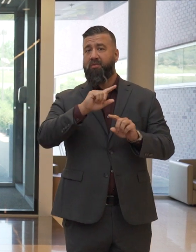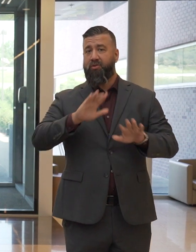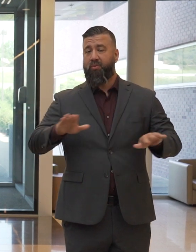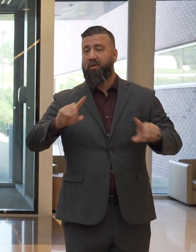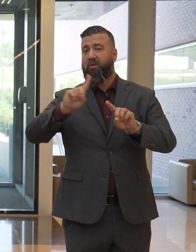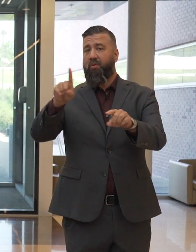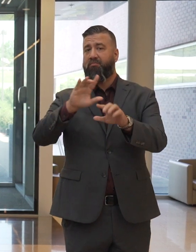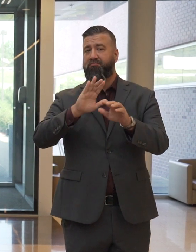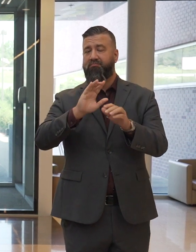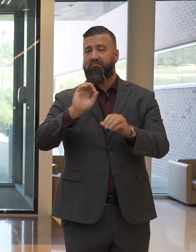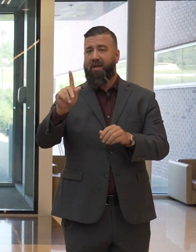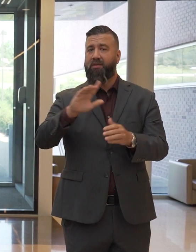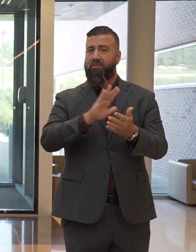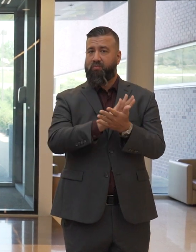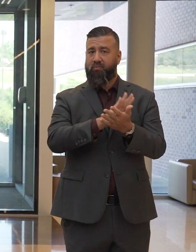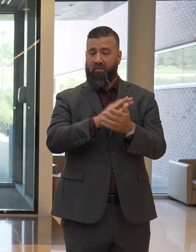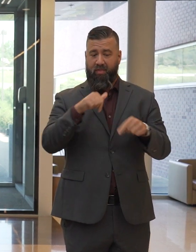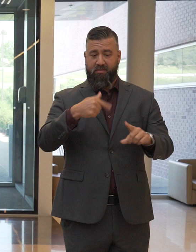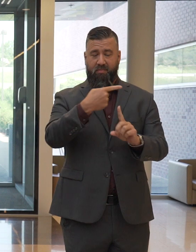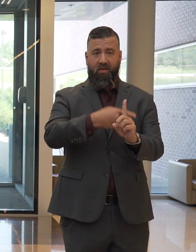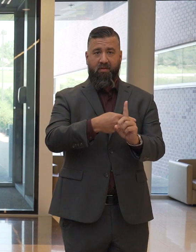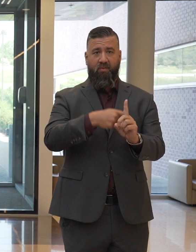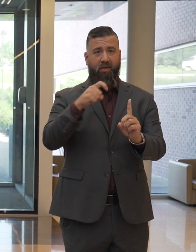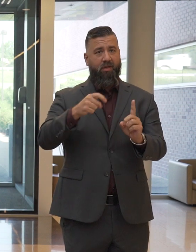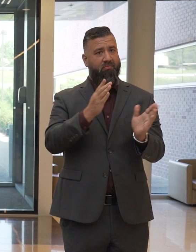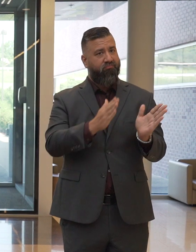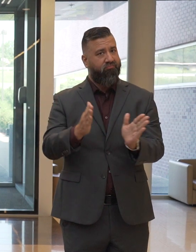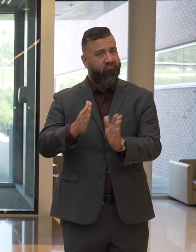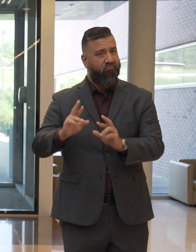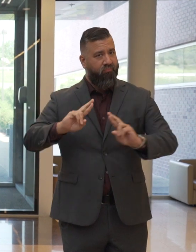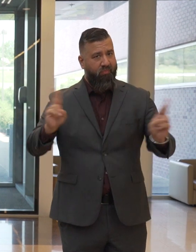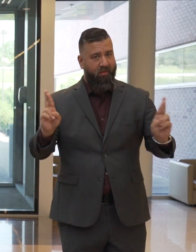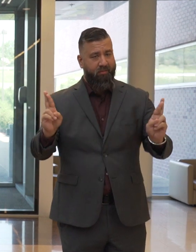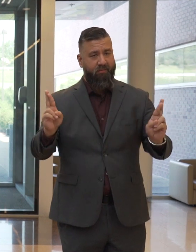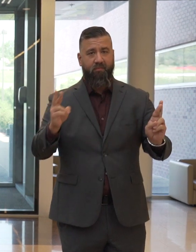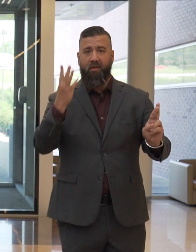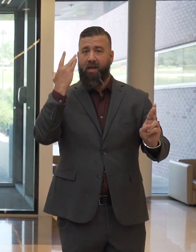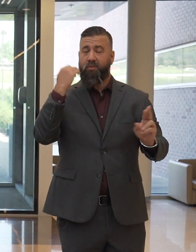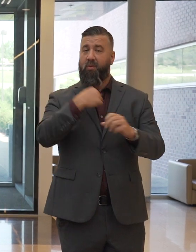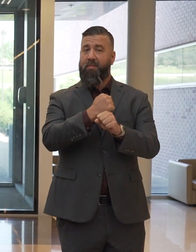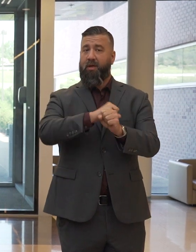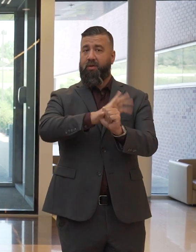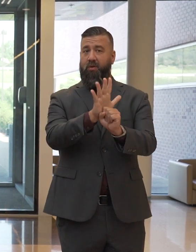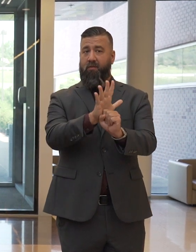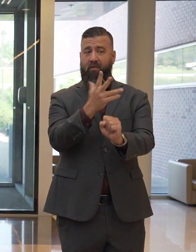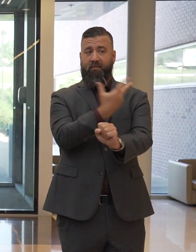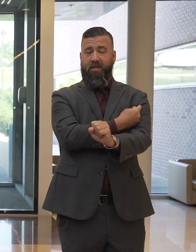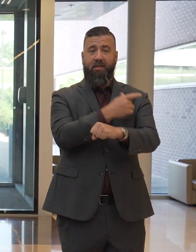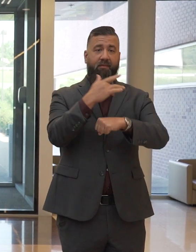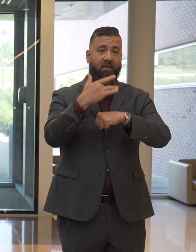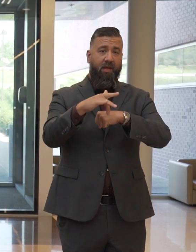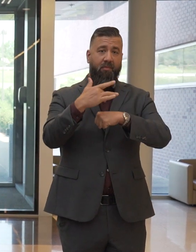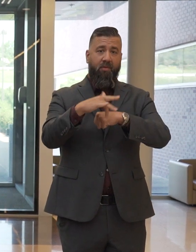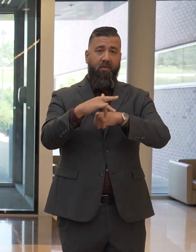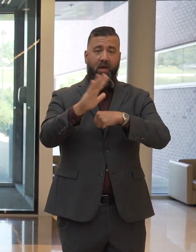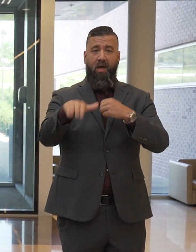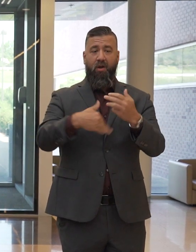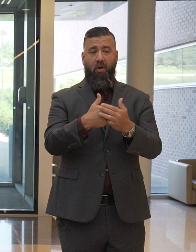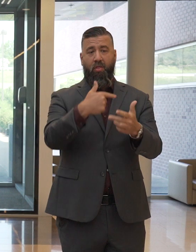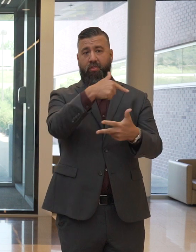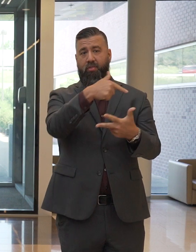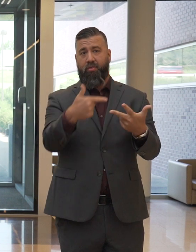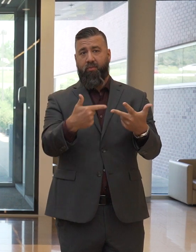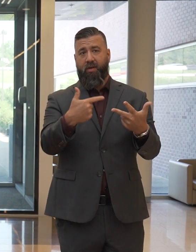this month, and we need to do everything we can to prepare them. And that's why we're making the COVID-19 vaccine available at all 3 of our